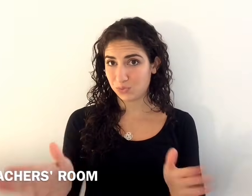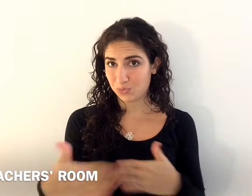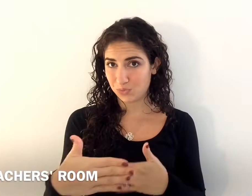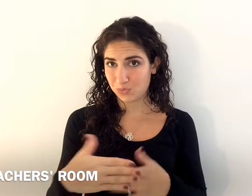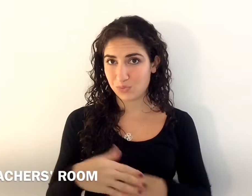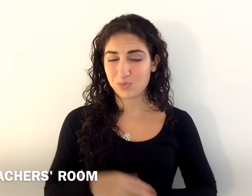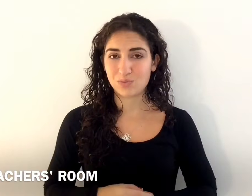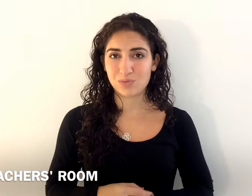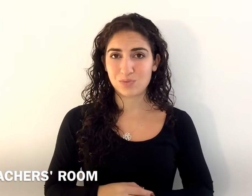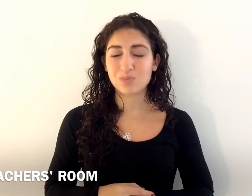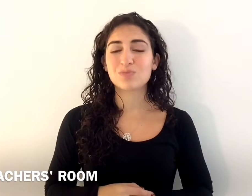Teacher's room.